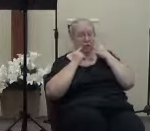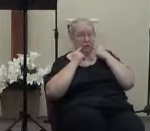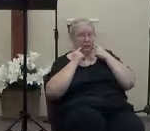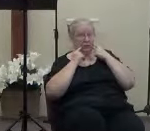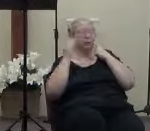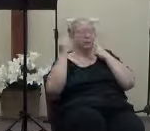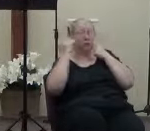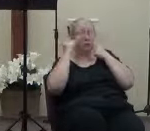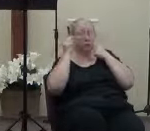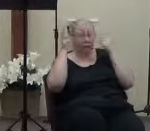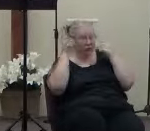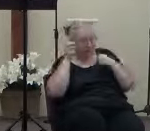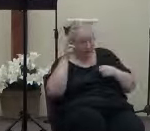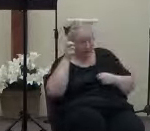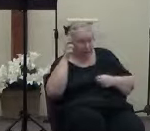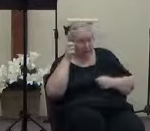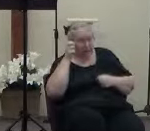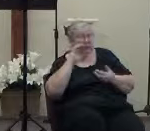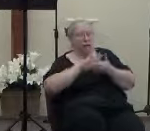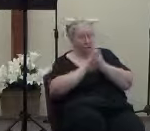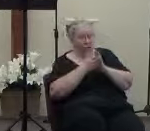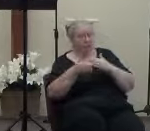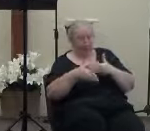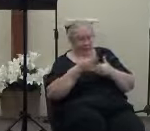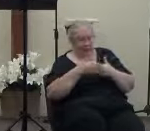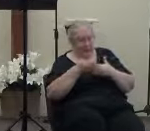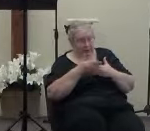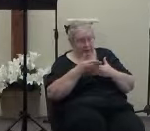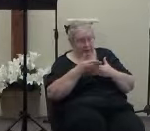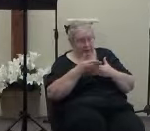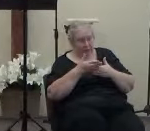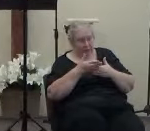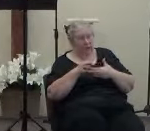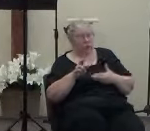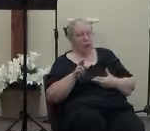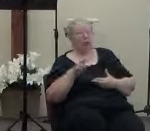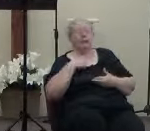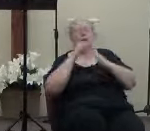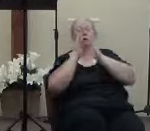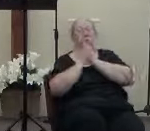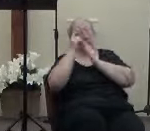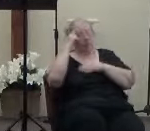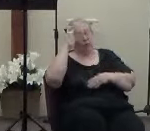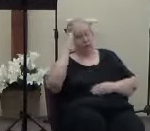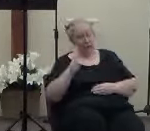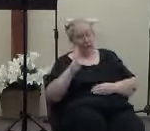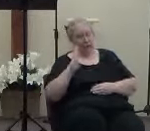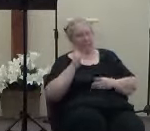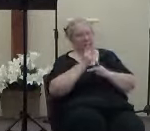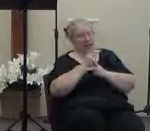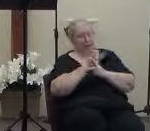tell that she was listening, and it was getting easier. And I prayed for God to have her mama